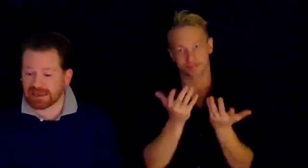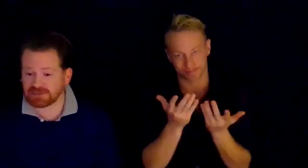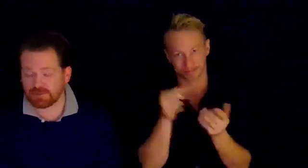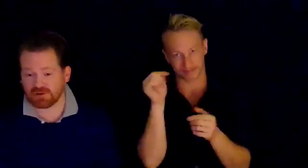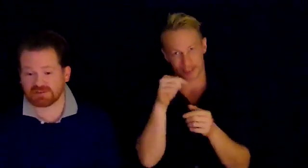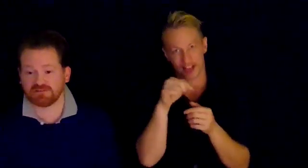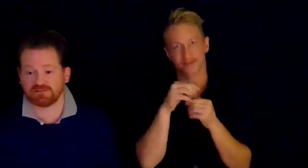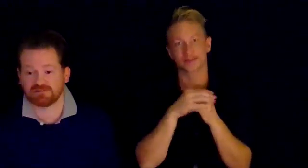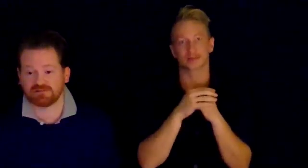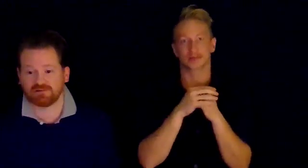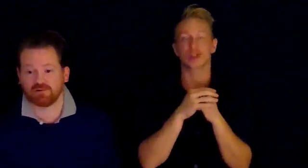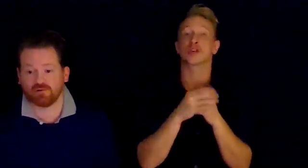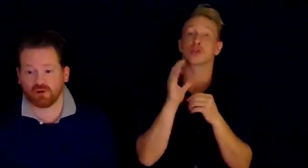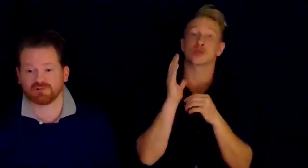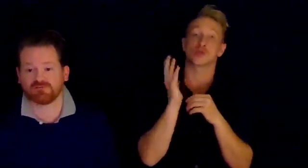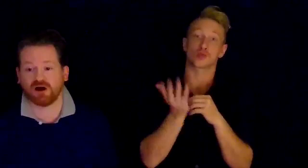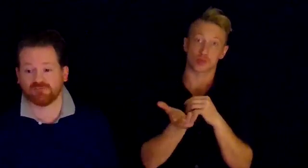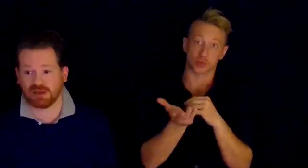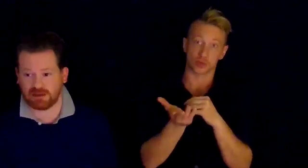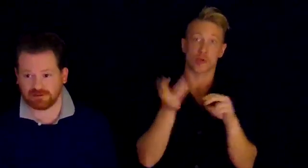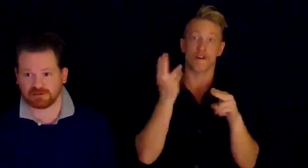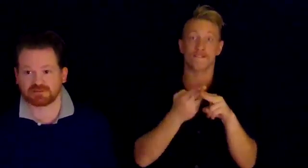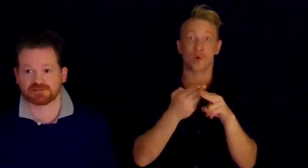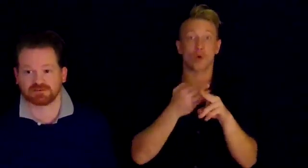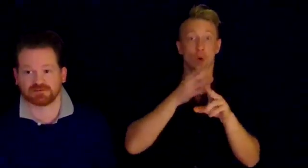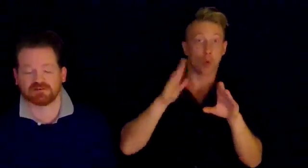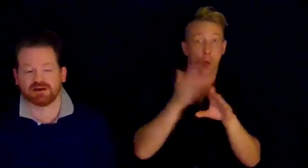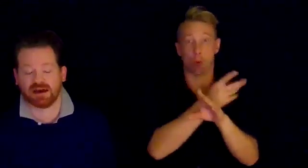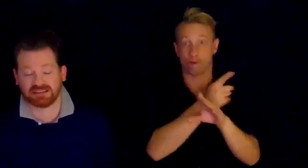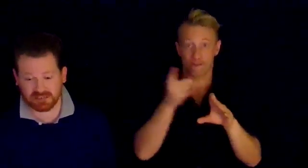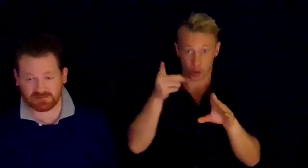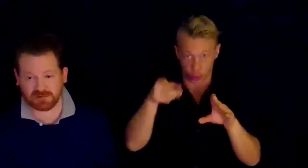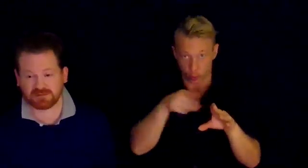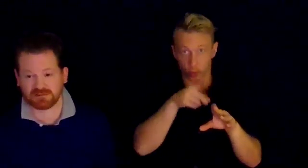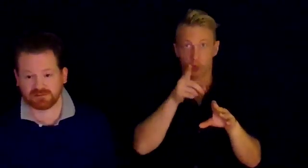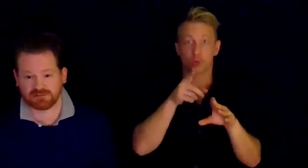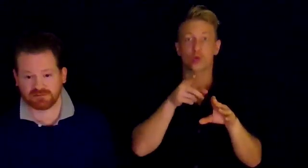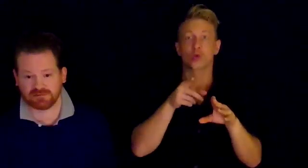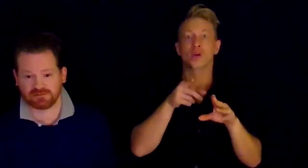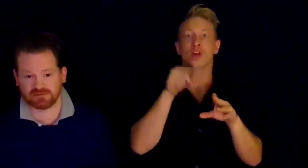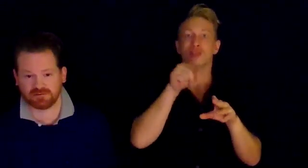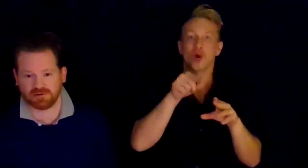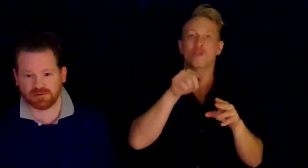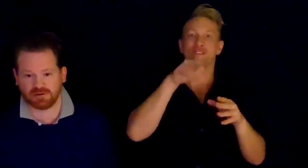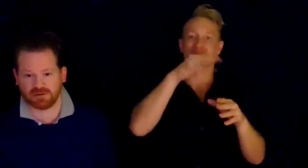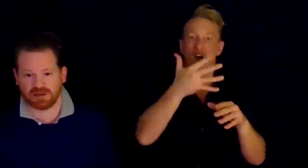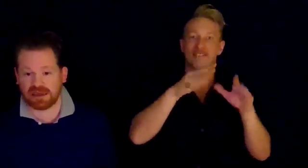Now, for each person, those 5 areas are different.